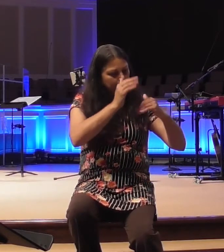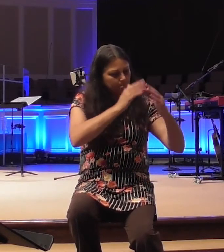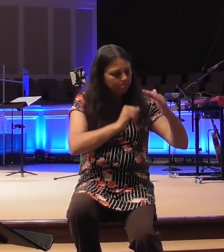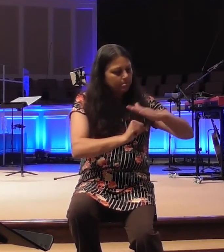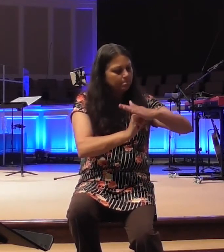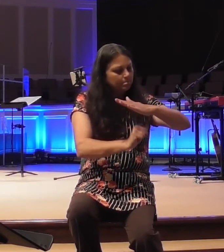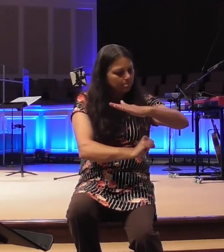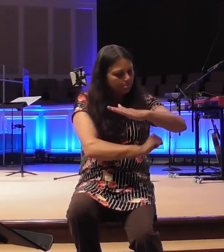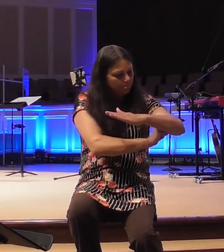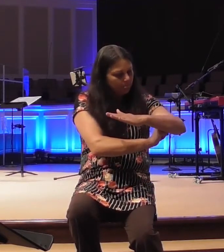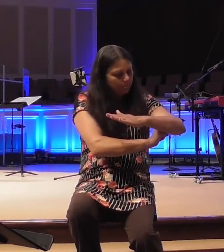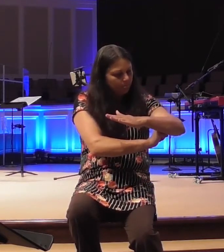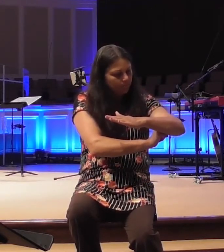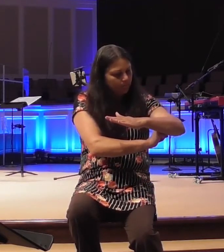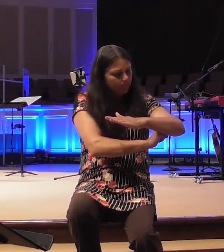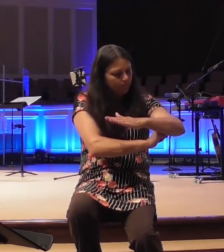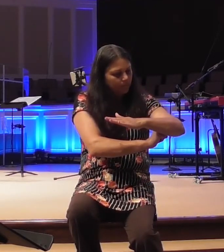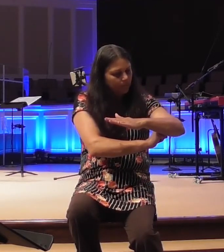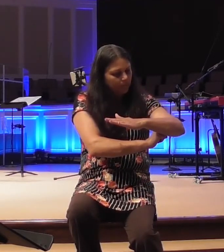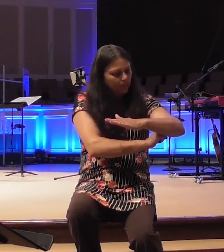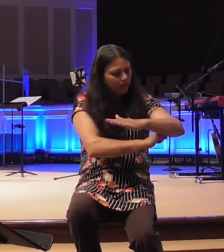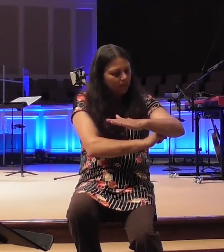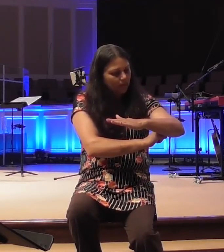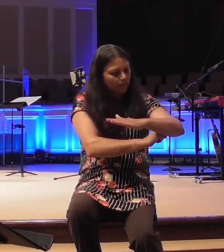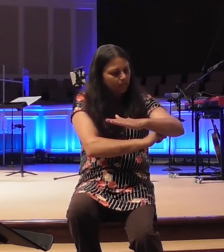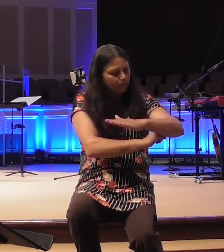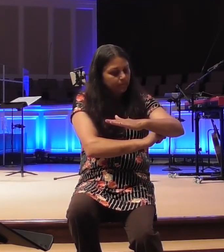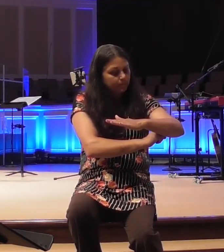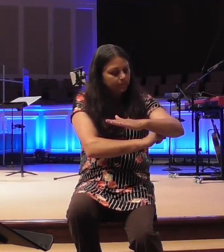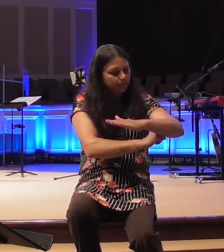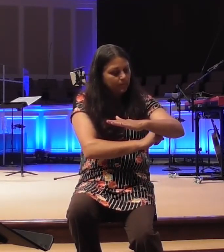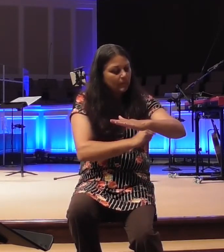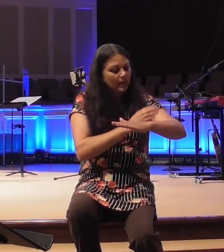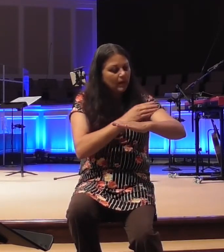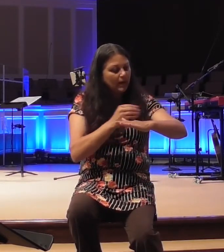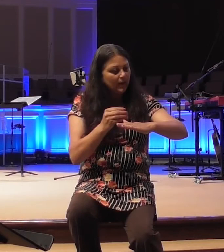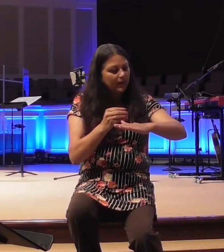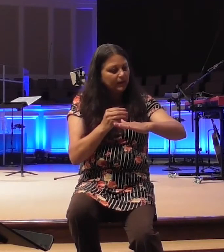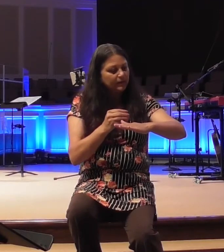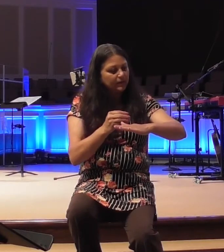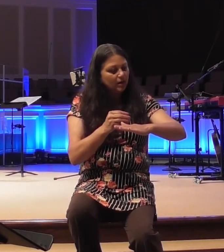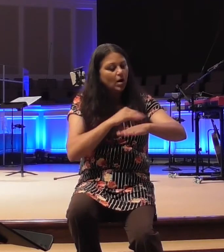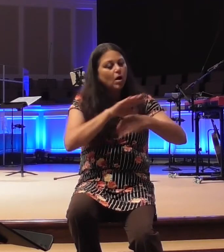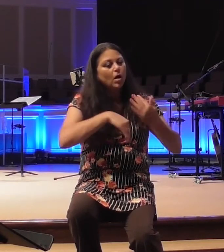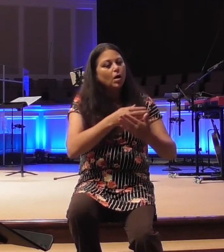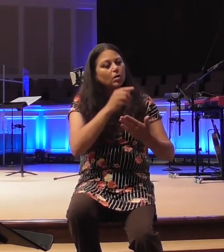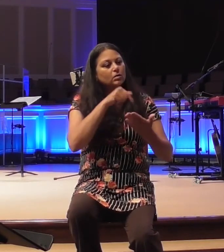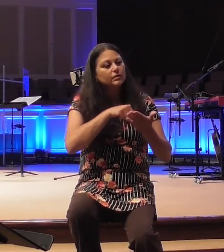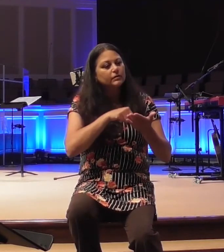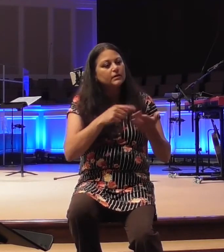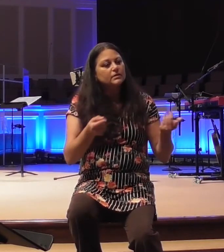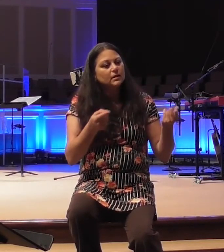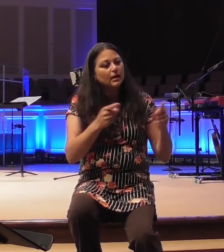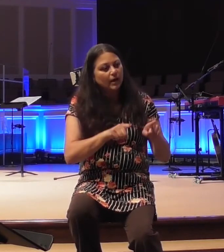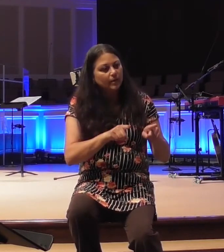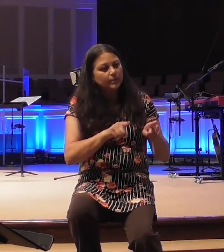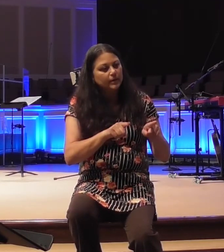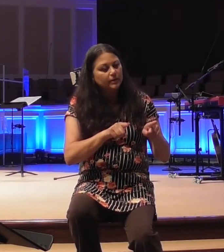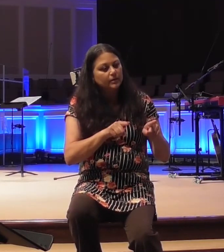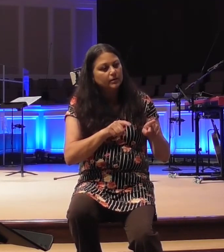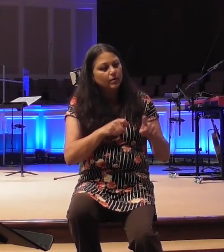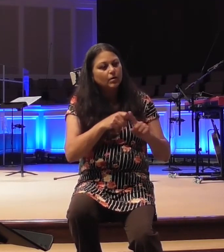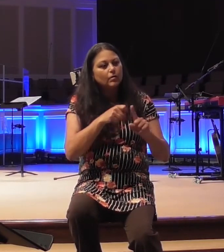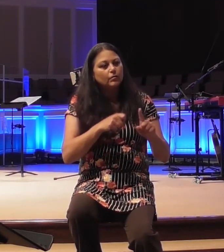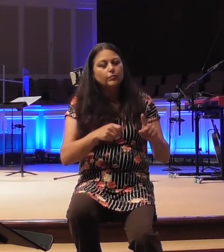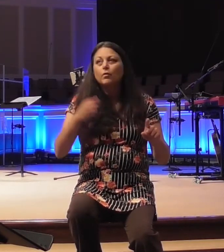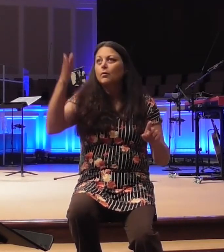laid is the function of the word of the Lord. It is at the command of the Lord that they have returned, that they're building, that